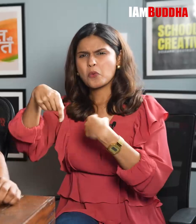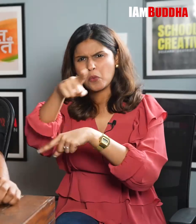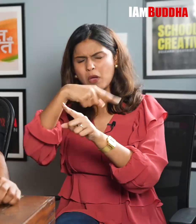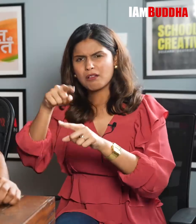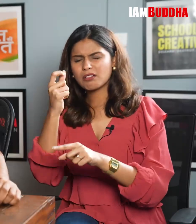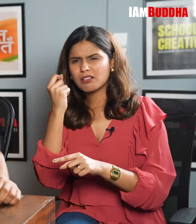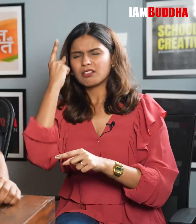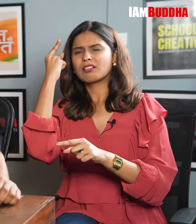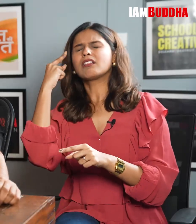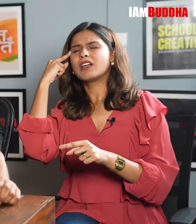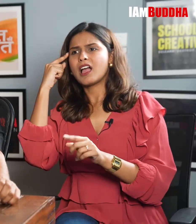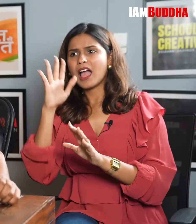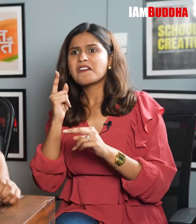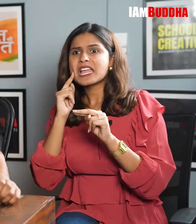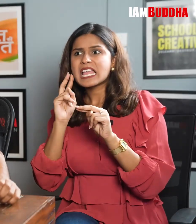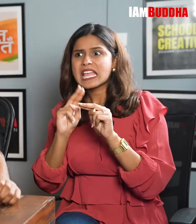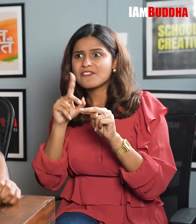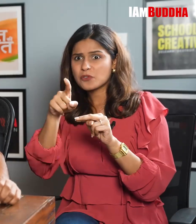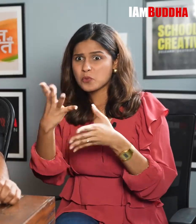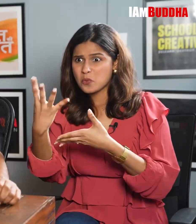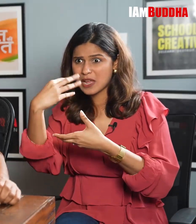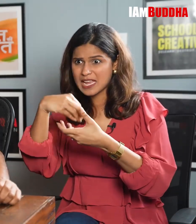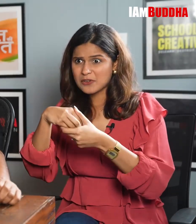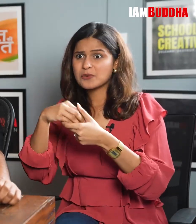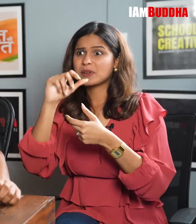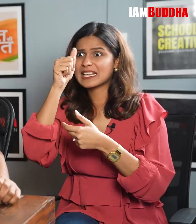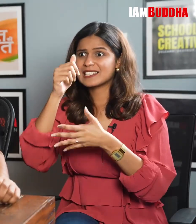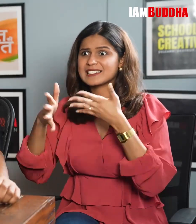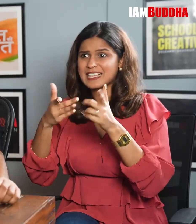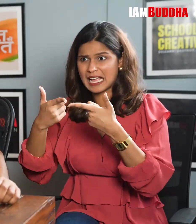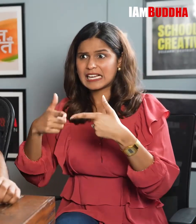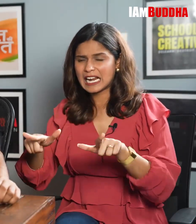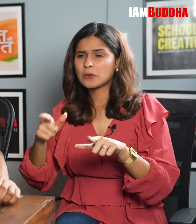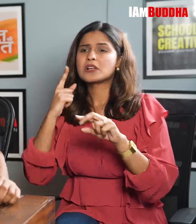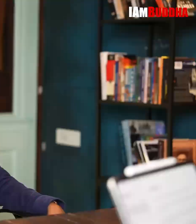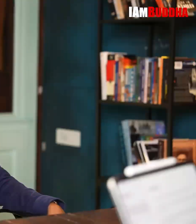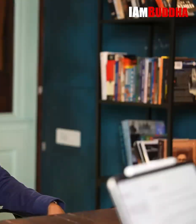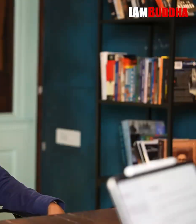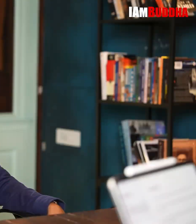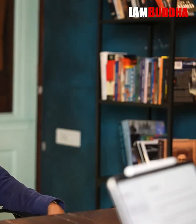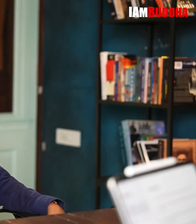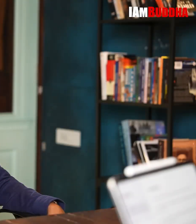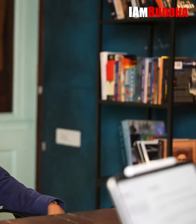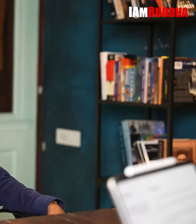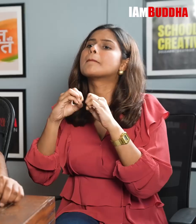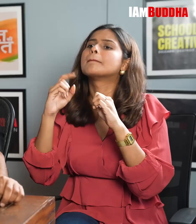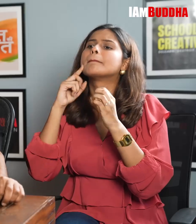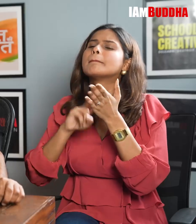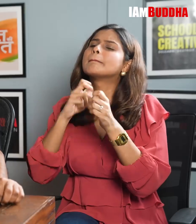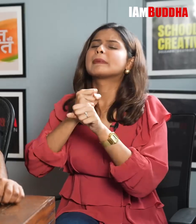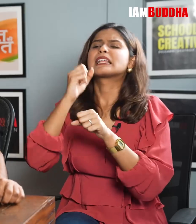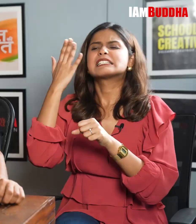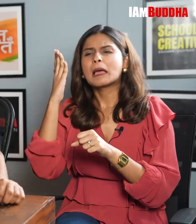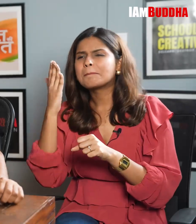realized that if you include Indian Sign Language, you do dubbing in Tamil and Hindi films in